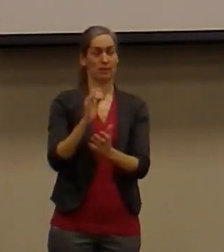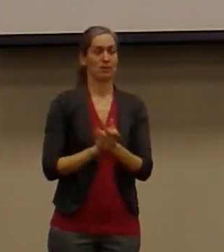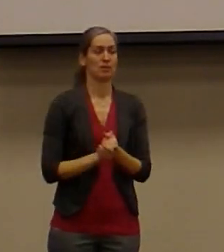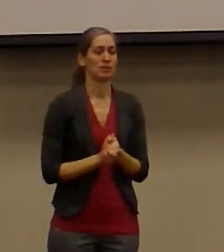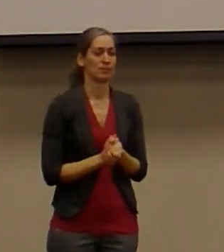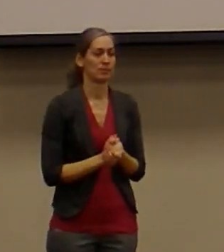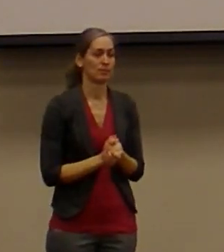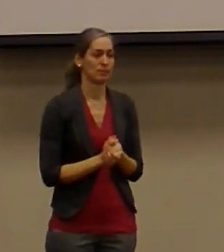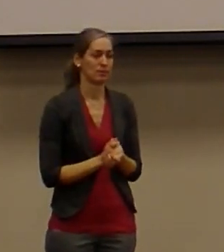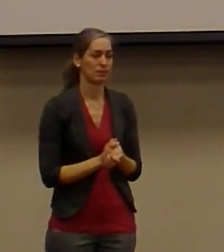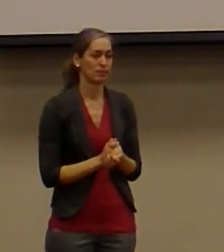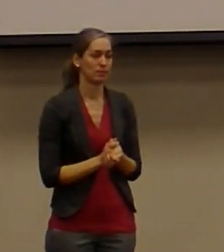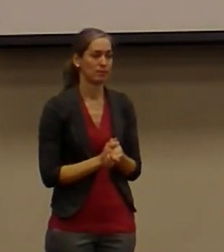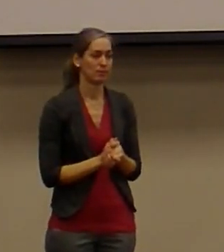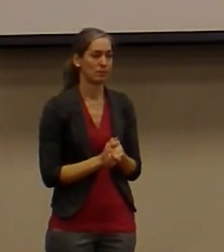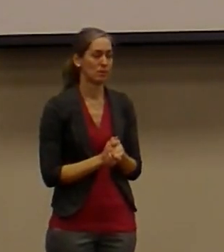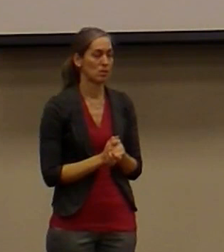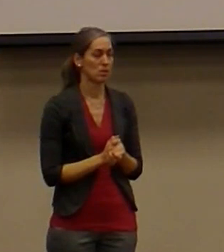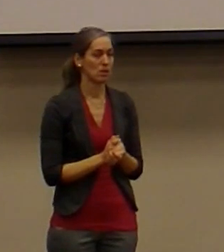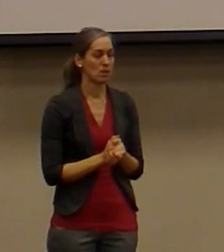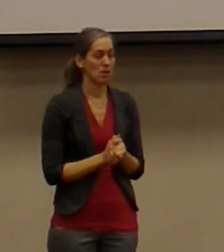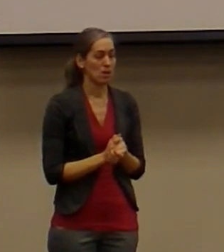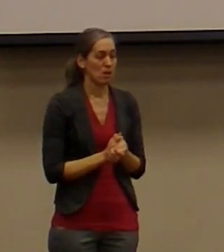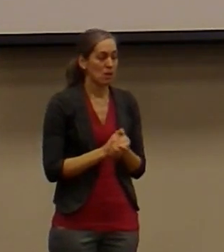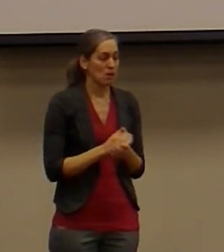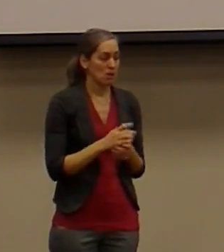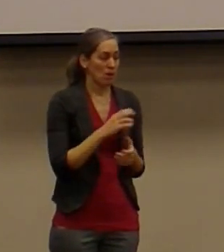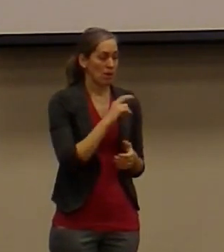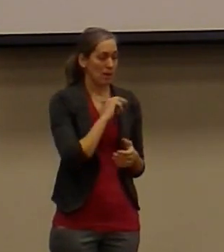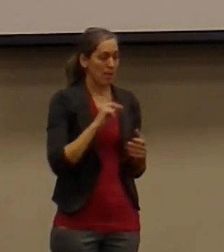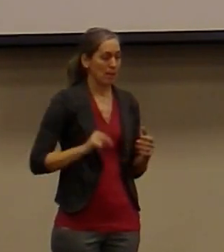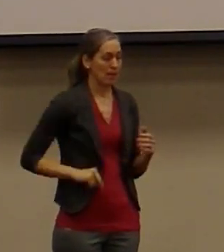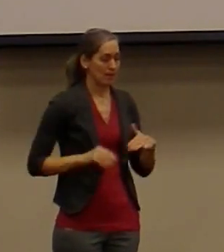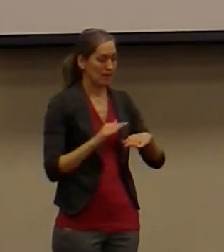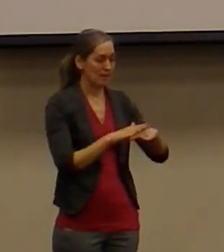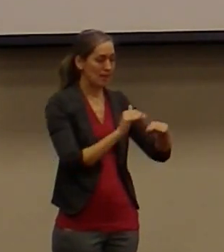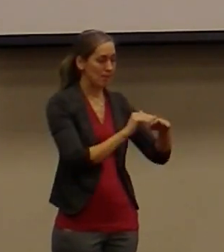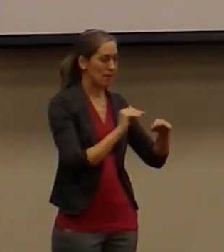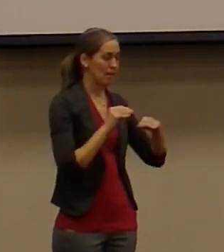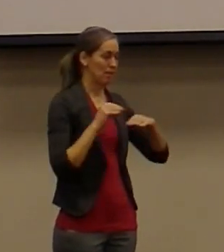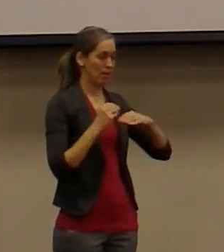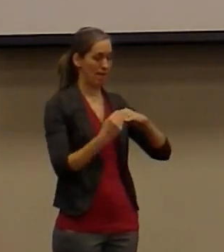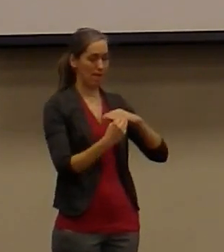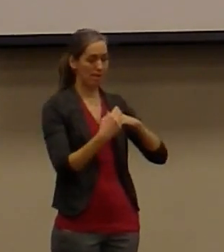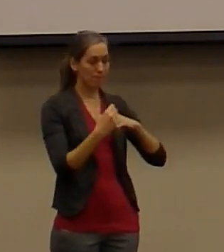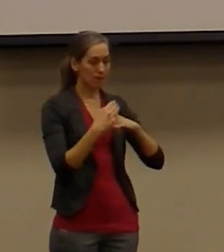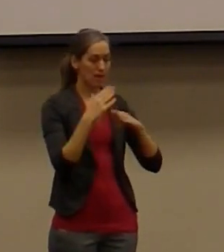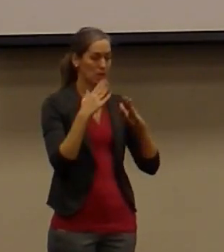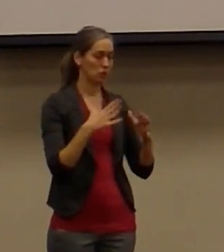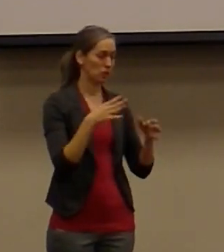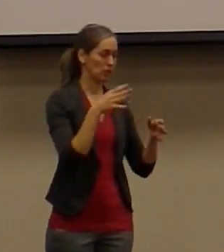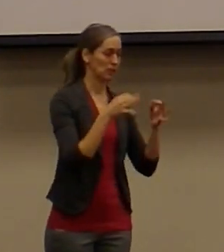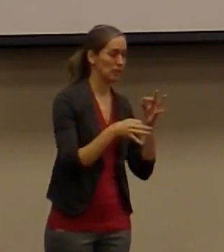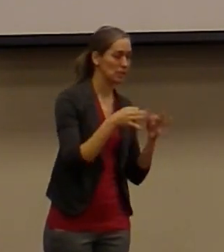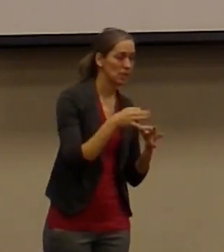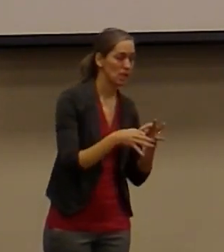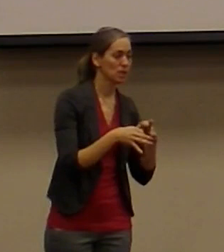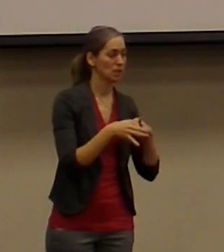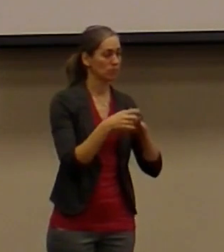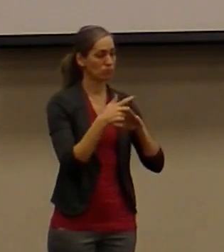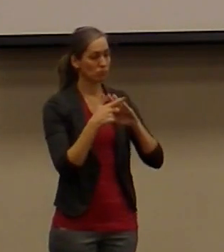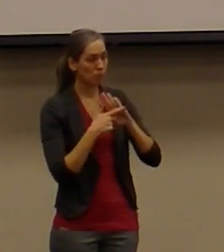And so then it says, he then summoned the satraps, prefects, governors, advisors, treasurers, judges, magistrates, and all the